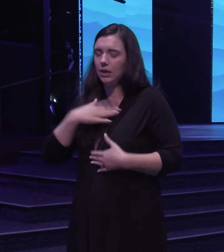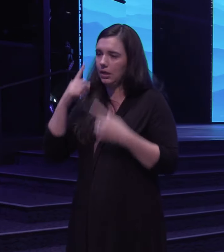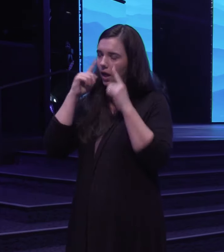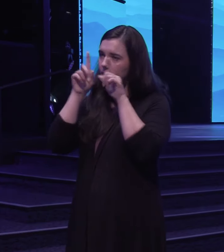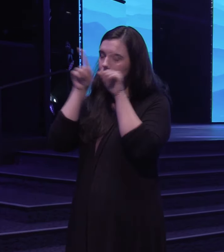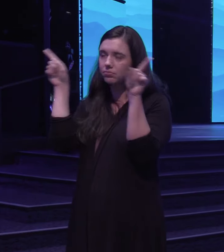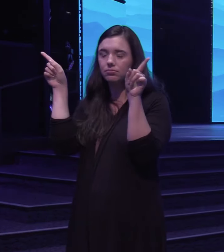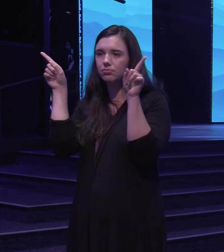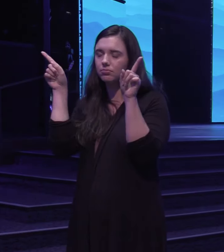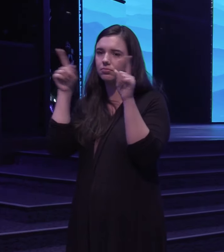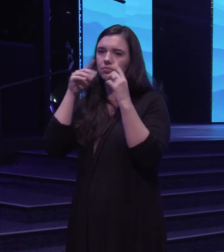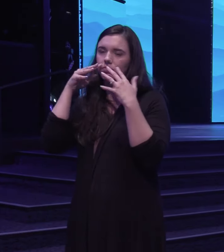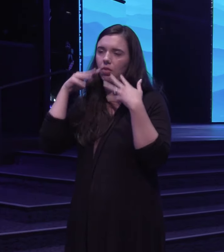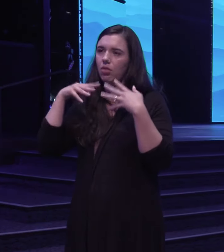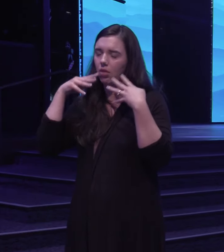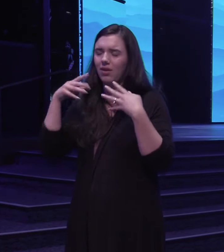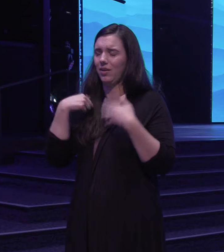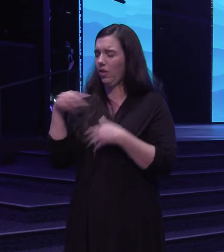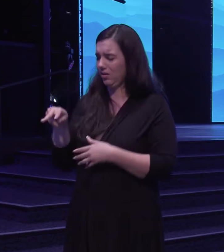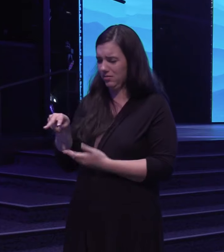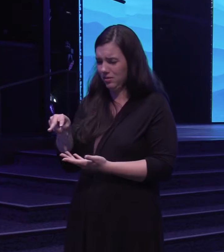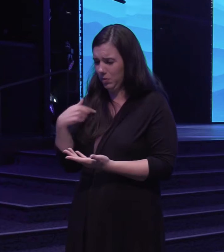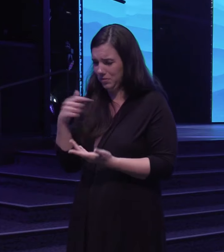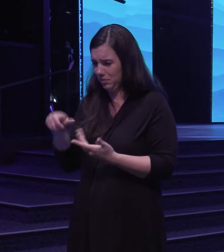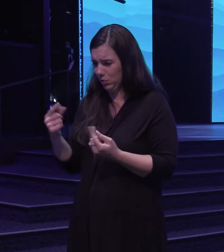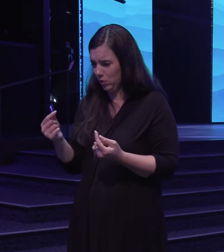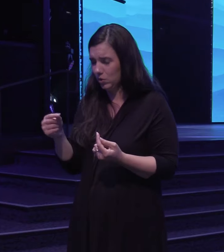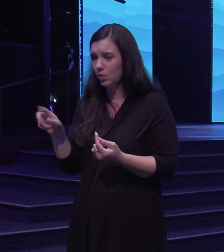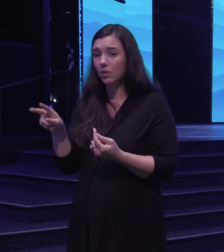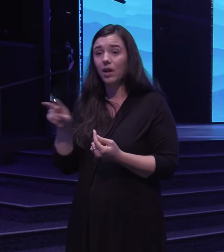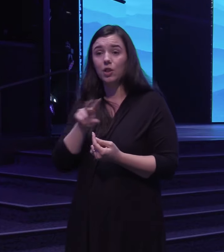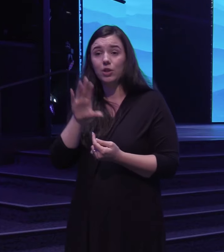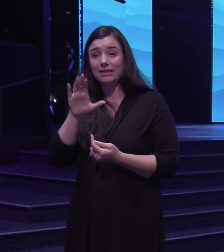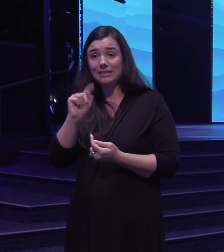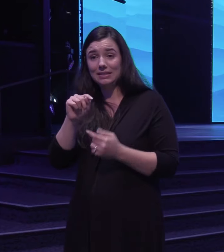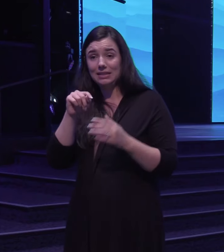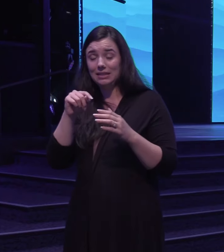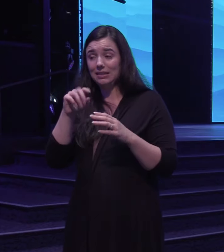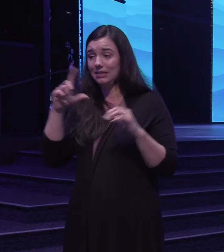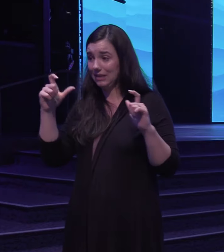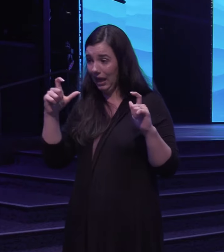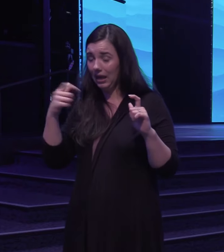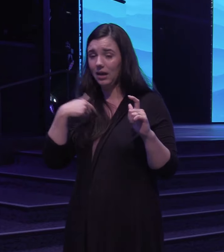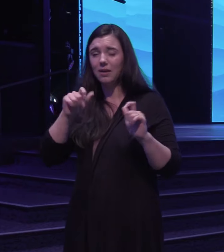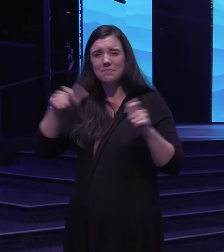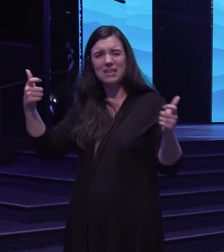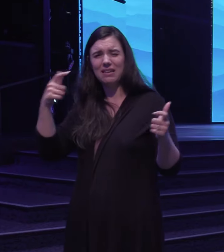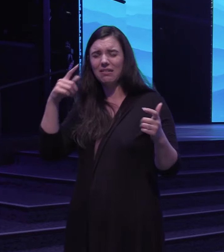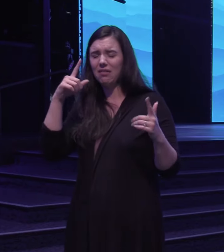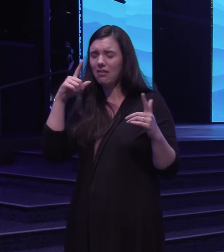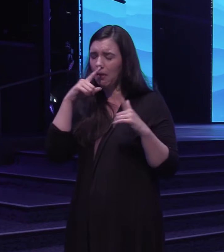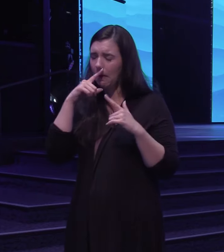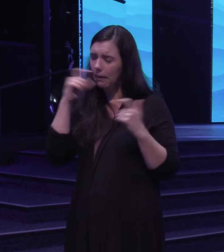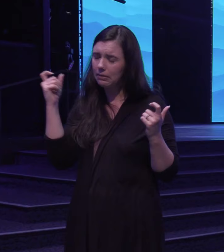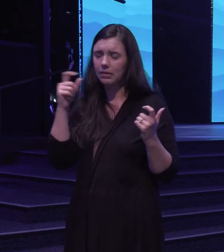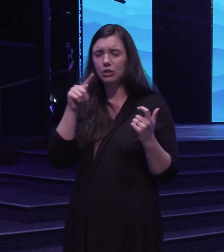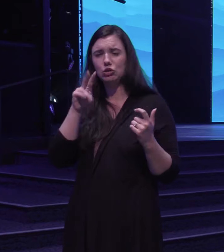different directions. I was thinking, what am I supposed to do here? I looked at the CAT scan. There was a big, ugly tumor.